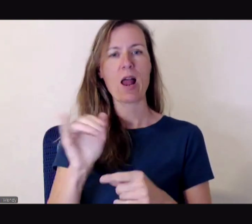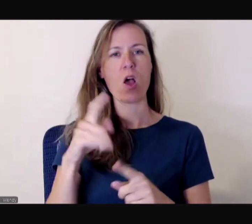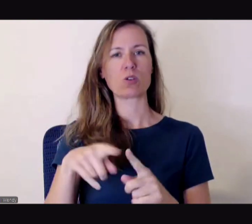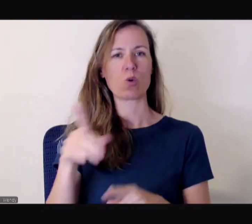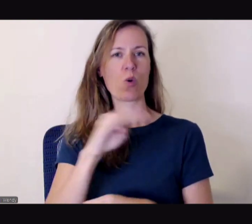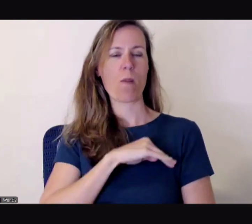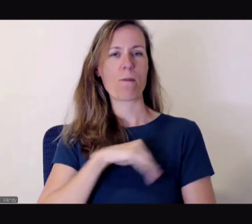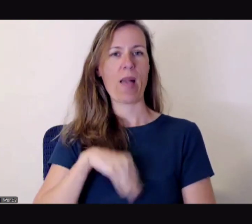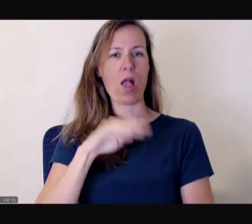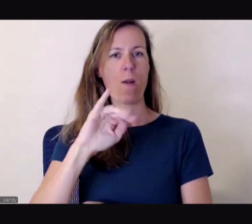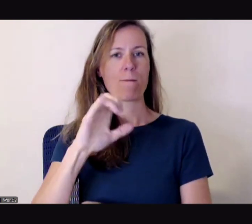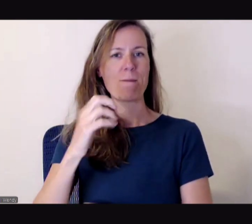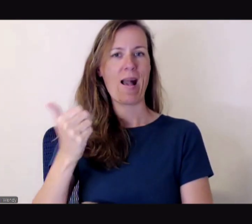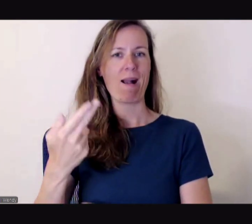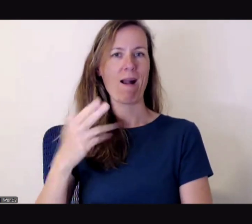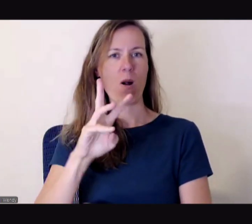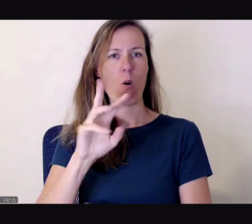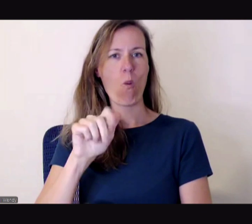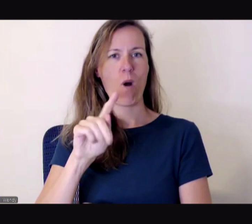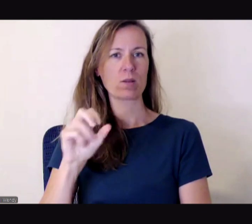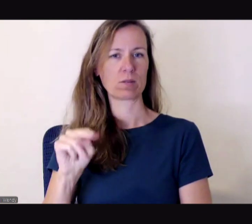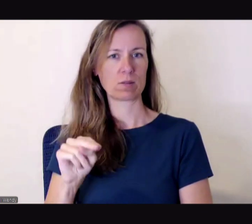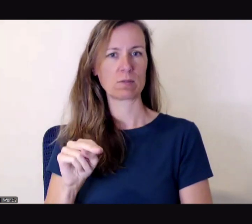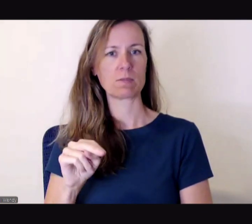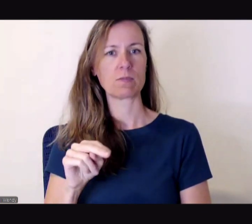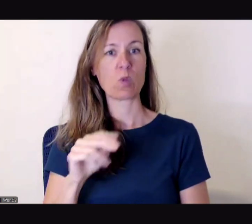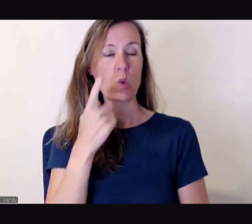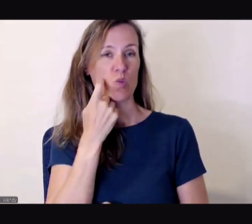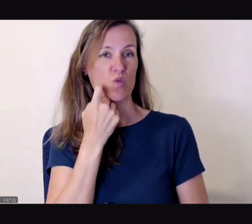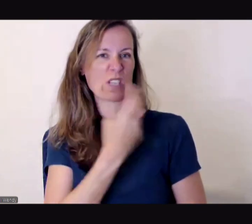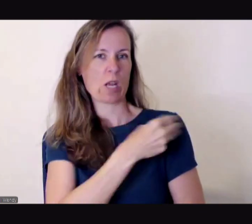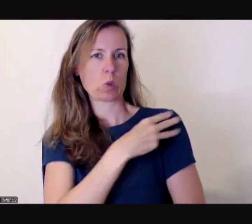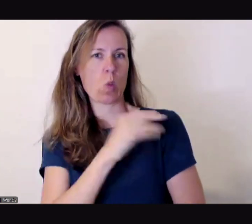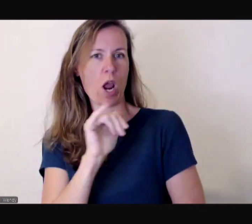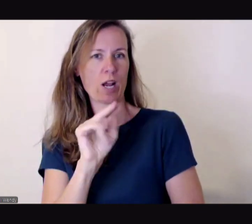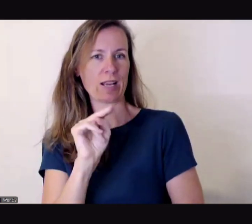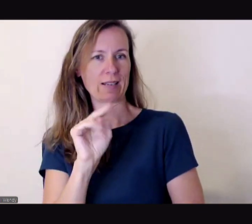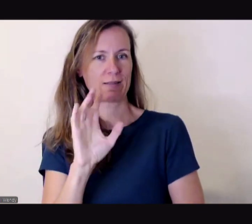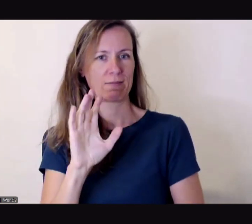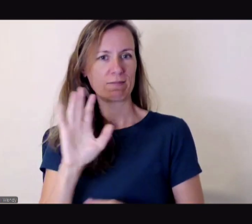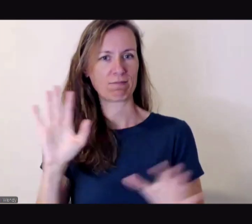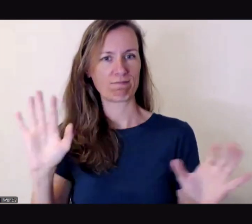swearing-in ceremony. Does Rome have anything on Cheverly for pomp?